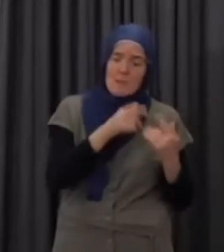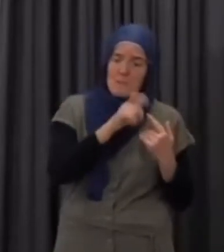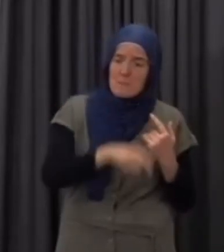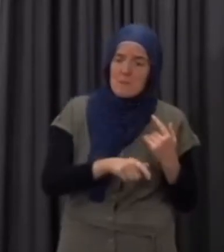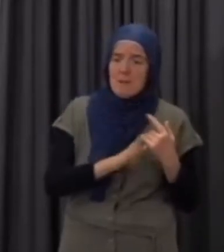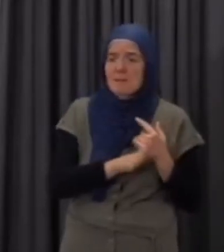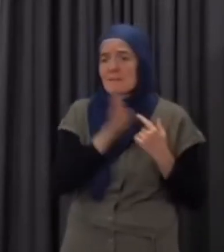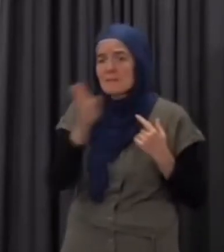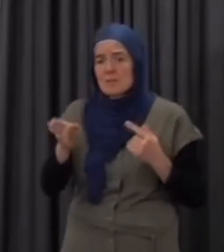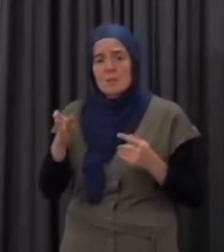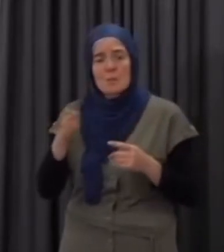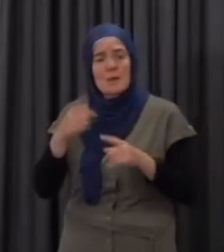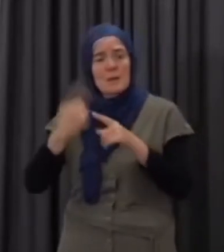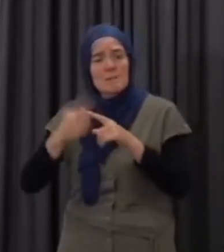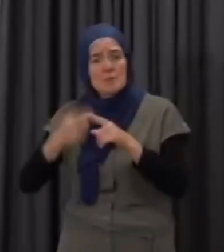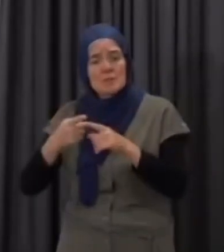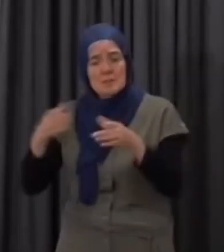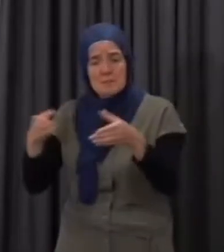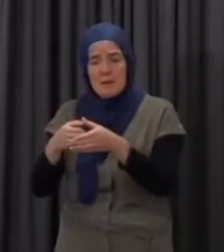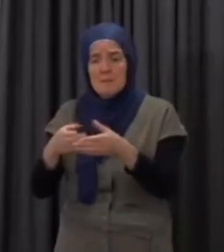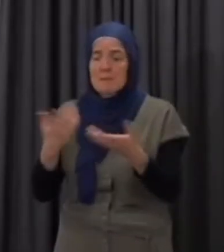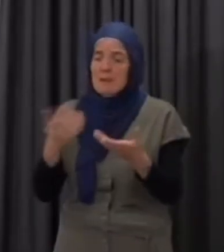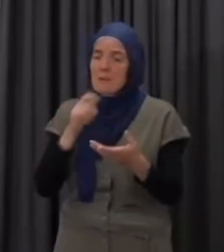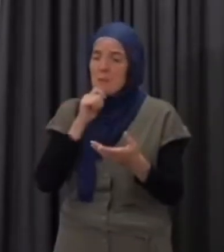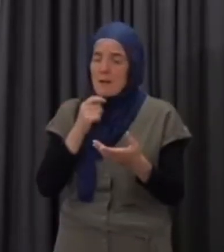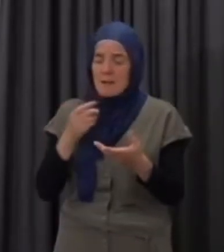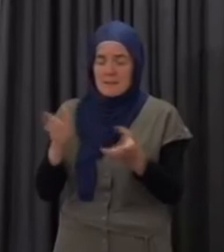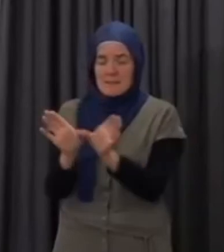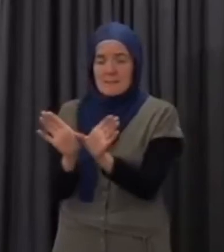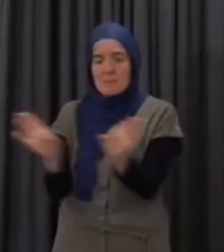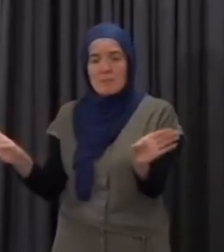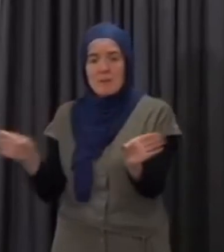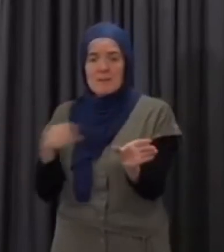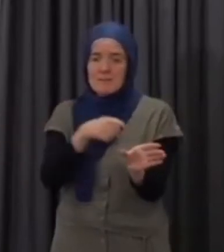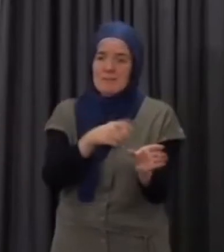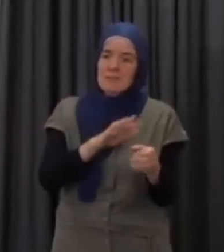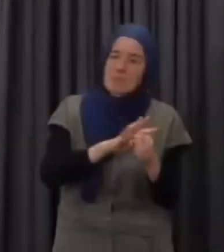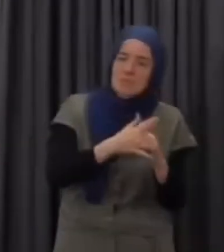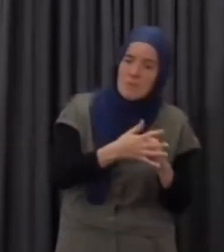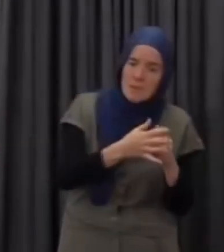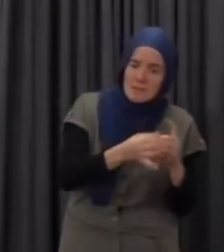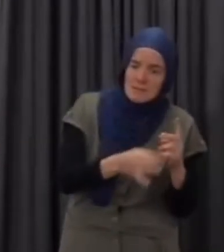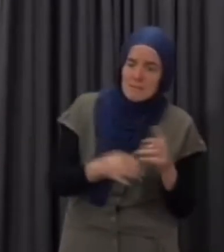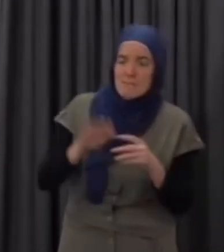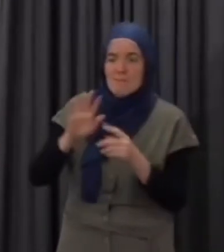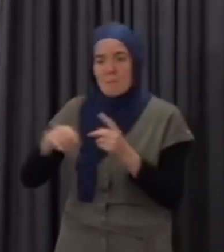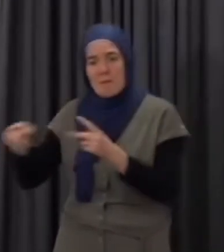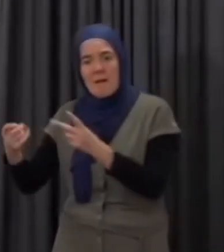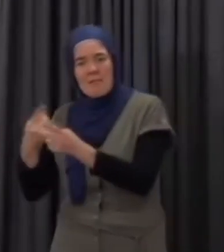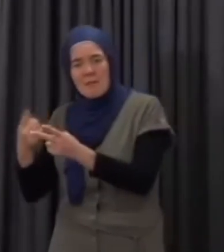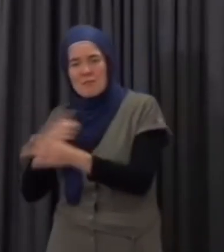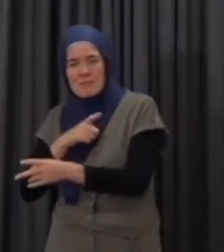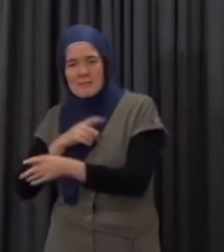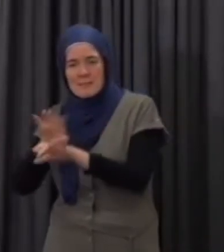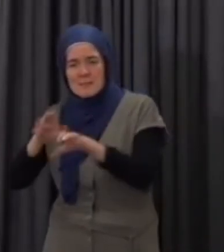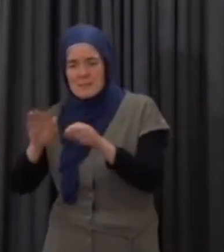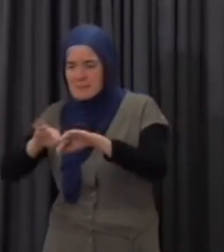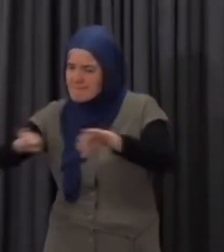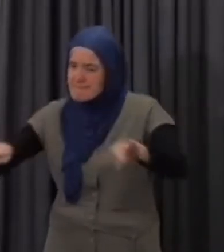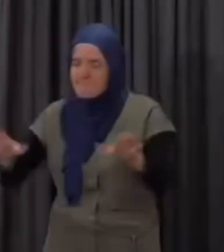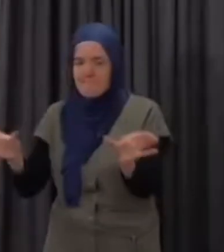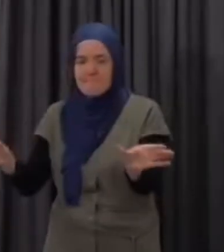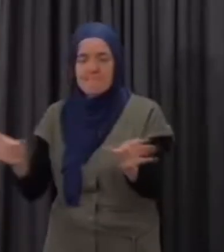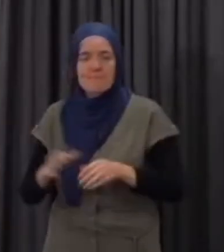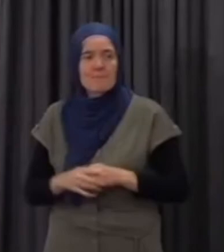segregate patients, for example, as you would expect and require. We will also want to make sure, though, that people understand that they can also